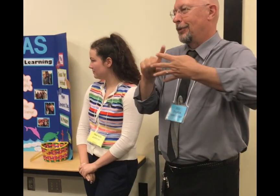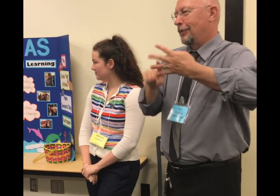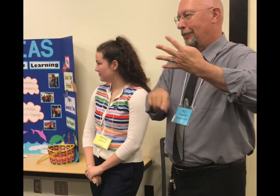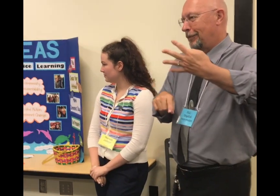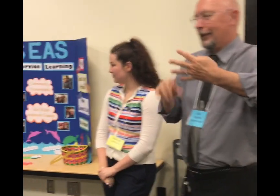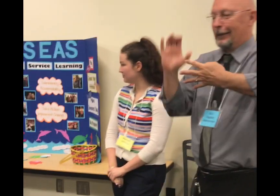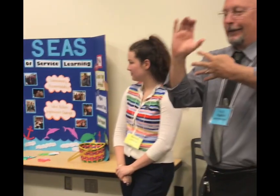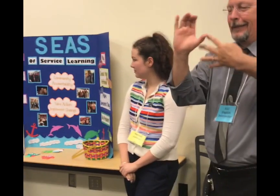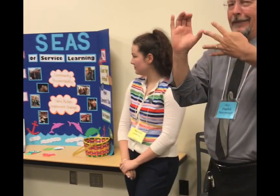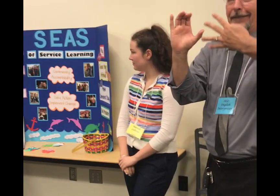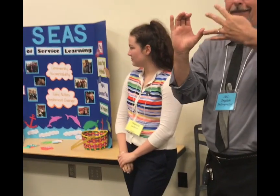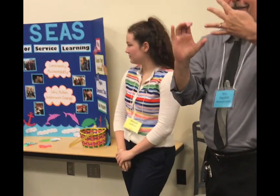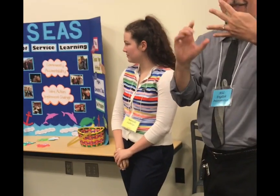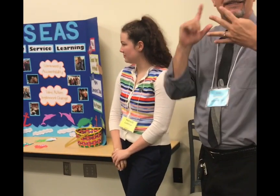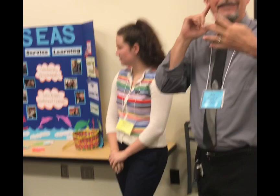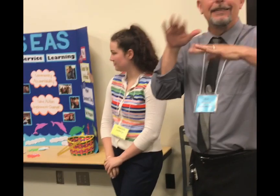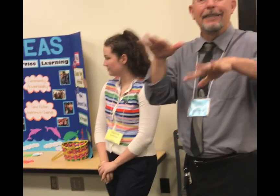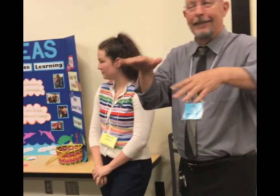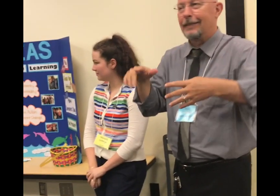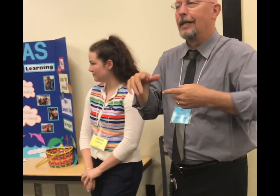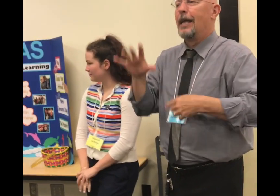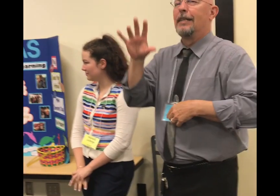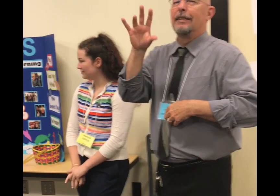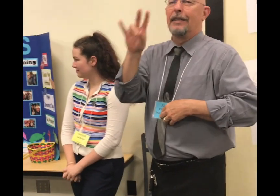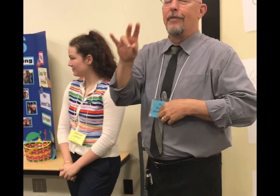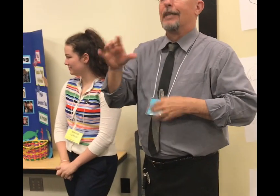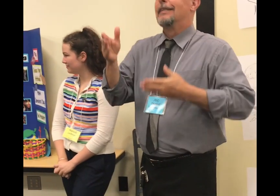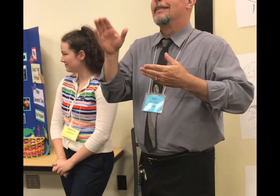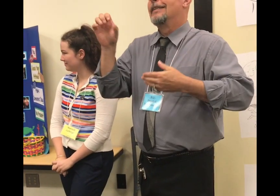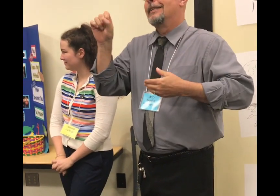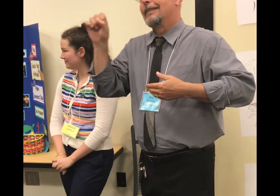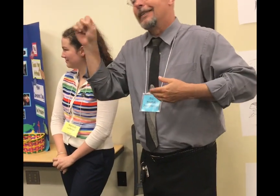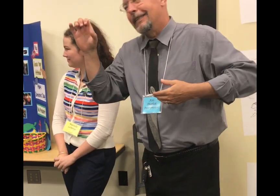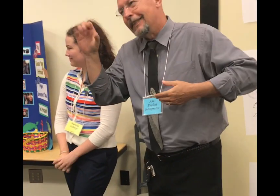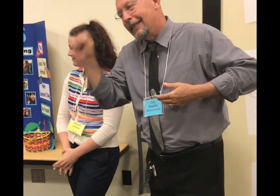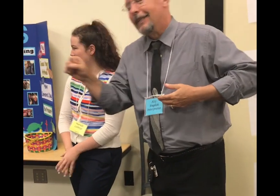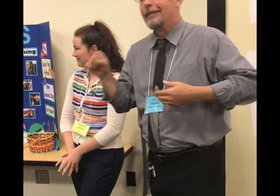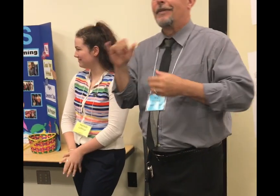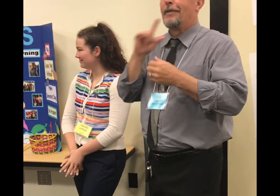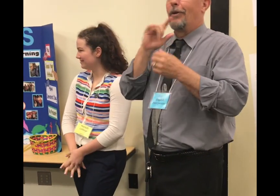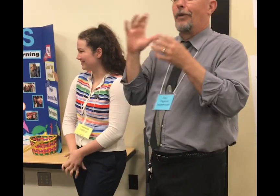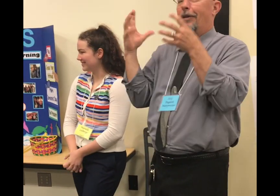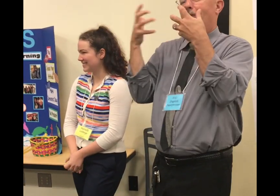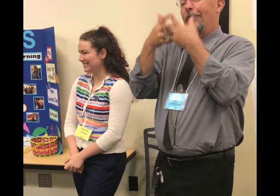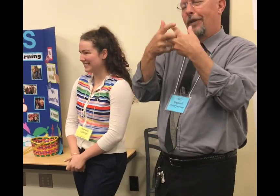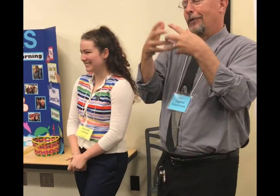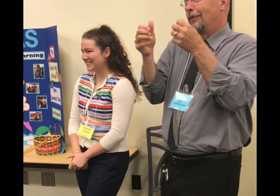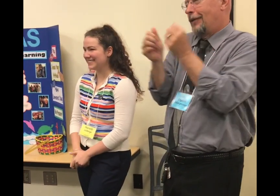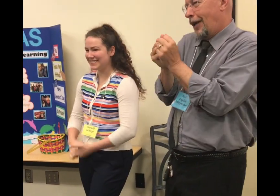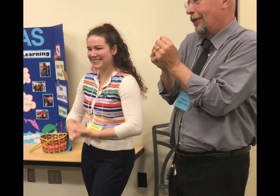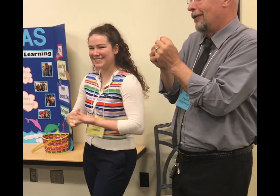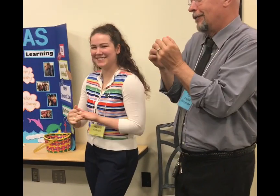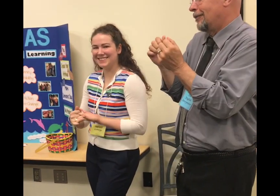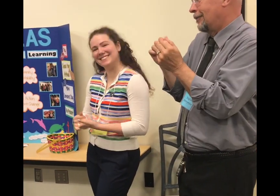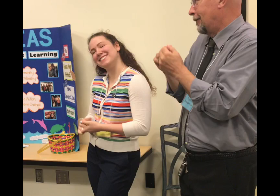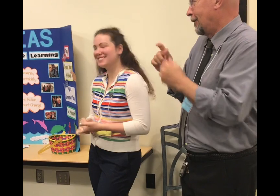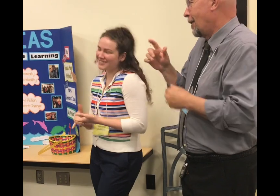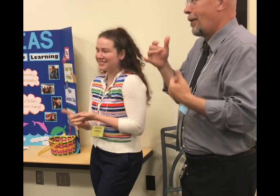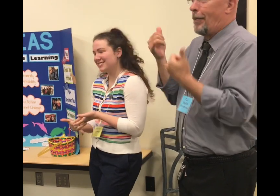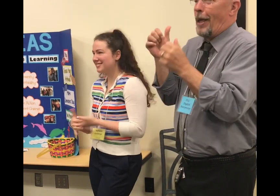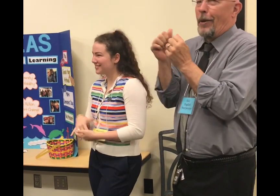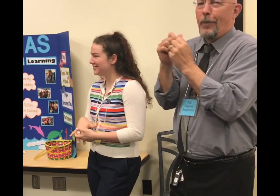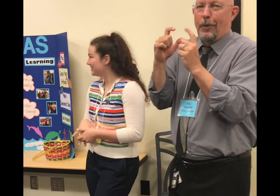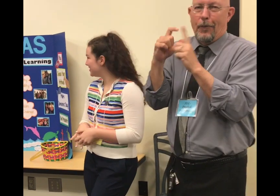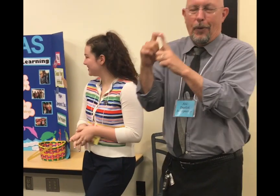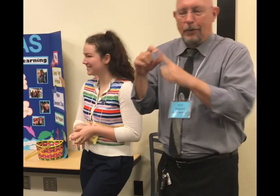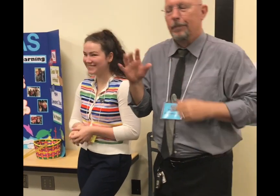just how to approach an experience, and then the 7 C's of service learning. So we feel like those really fit together and kind of cute little play on words